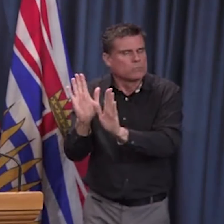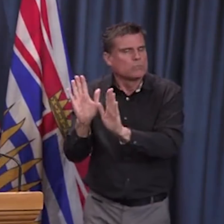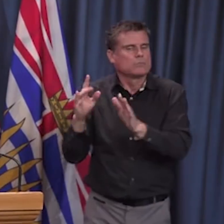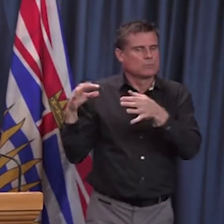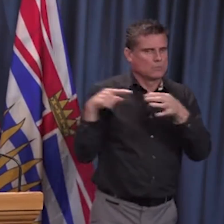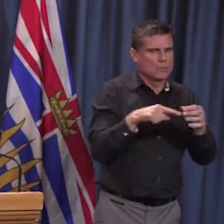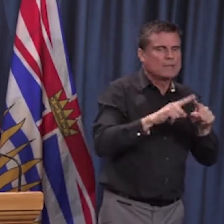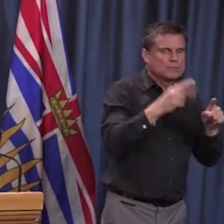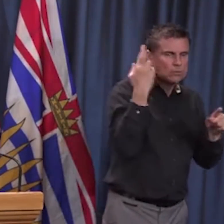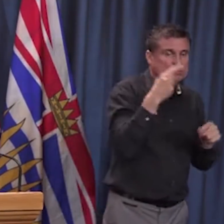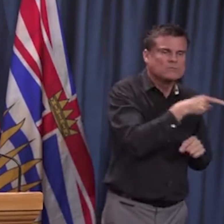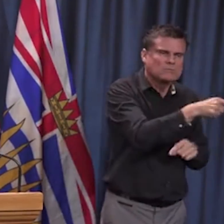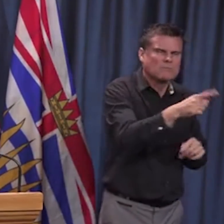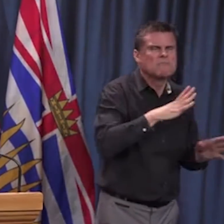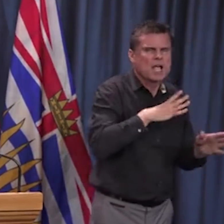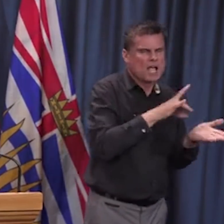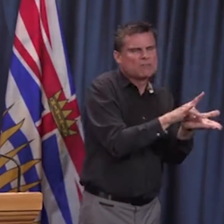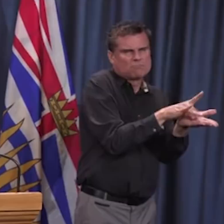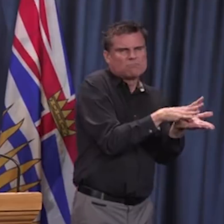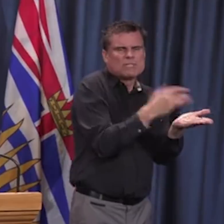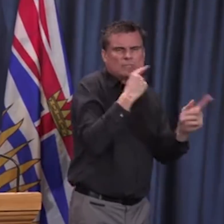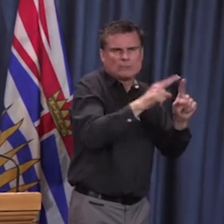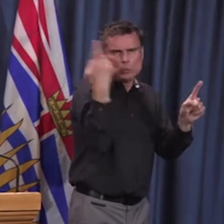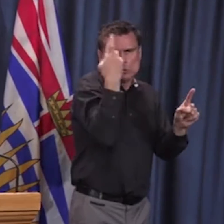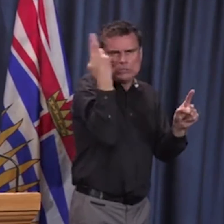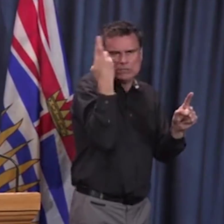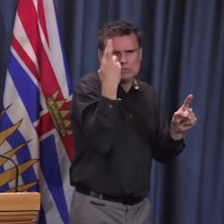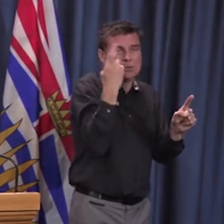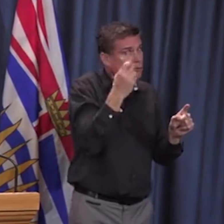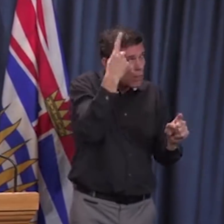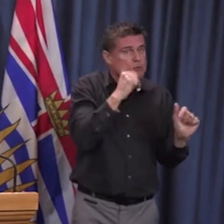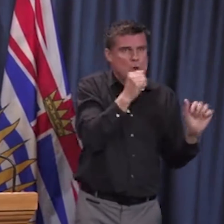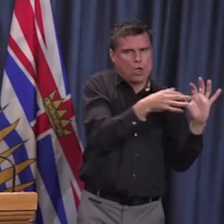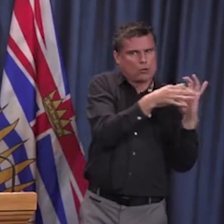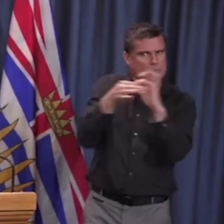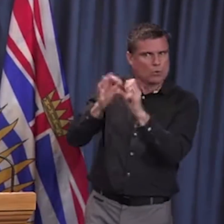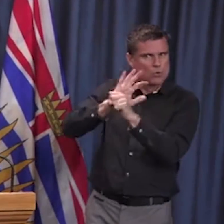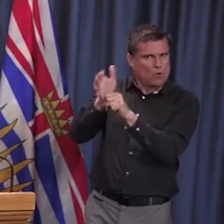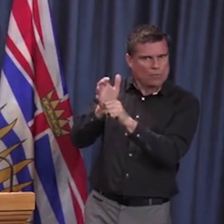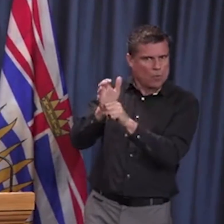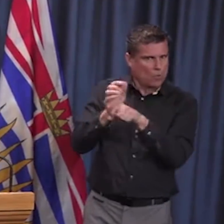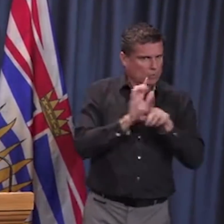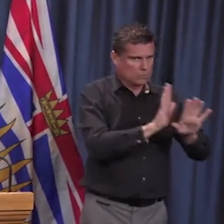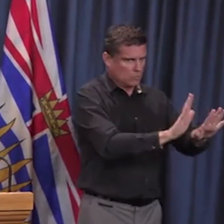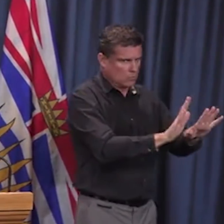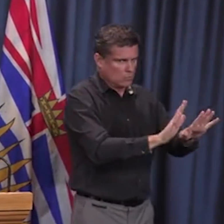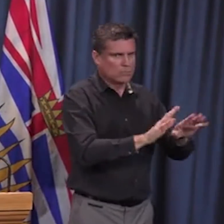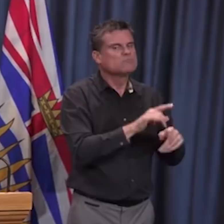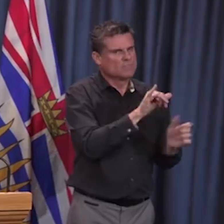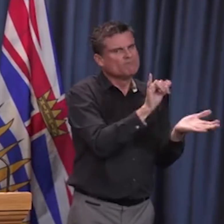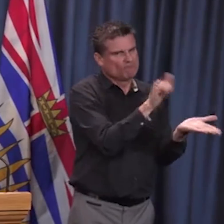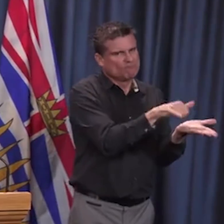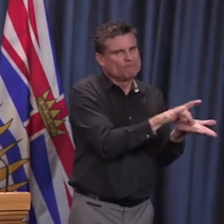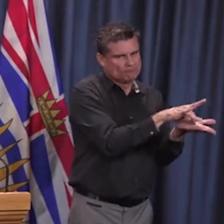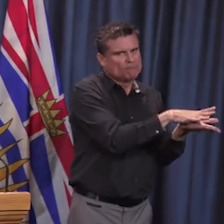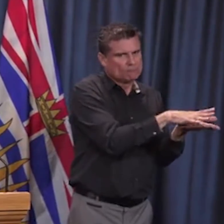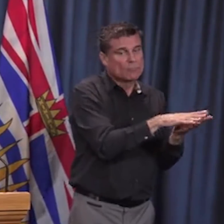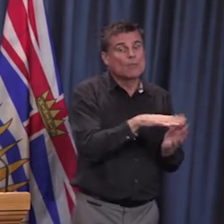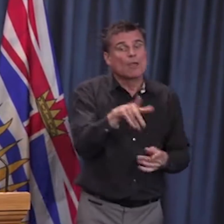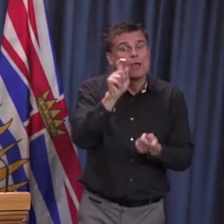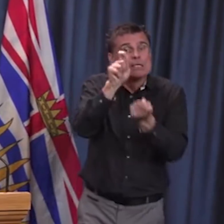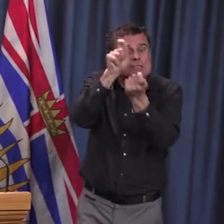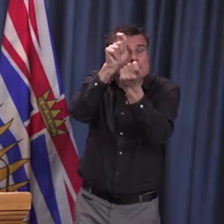continue. Minister Robinson is making a presentation to Cabinet on Wednesday, and then she'll make public the details of our action